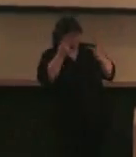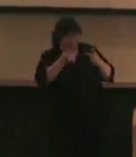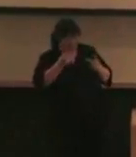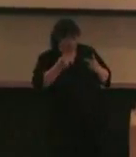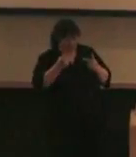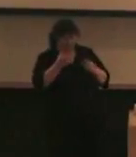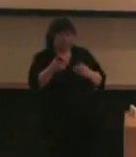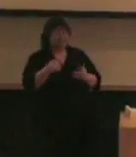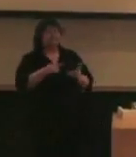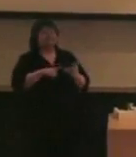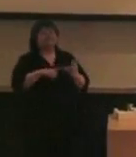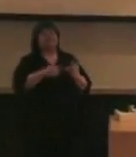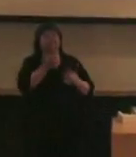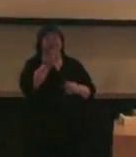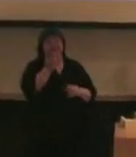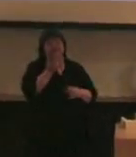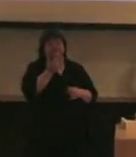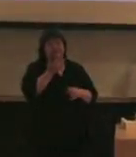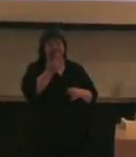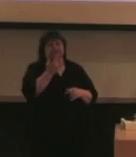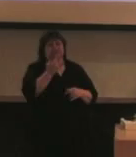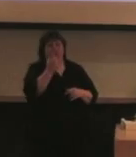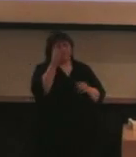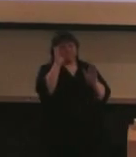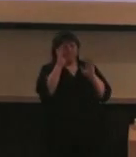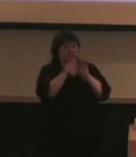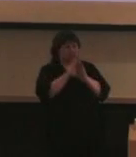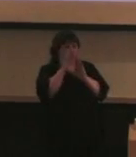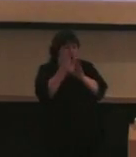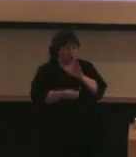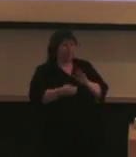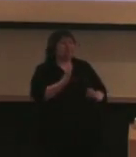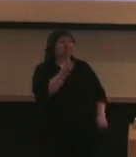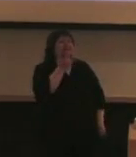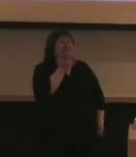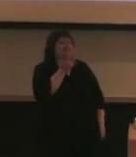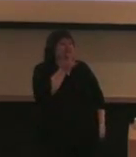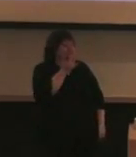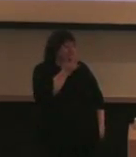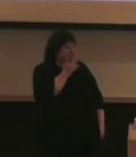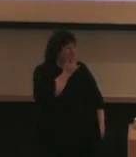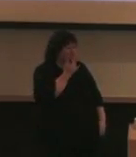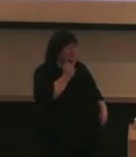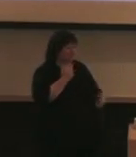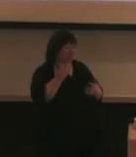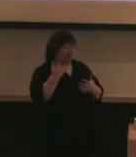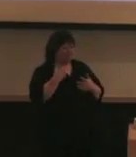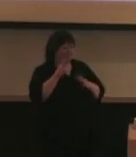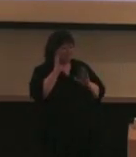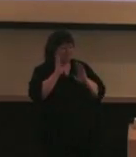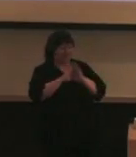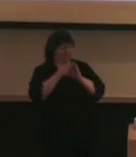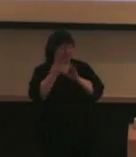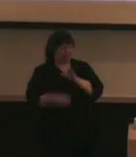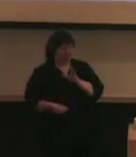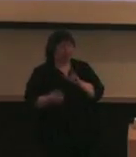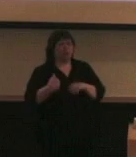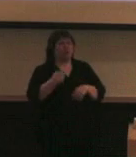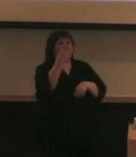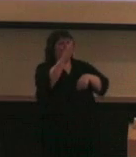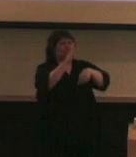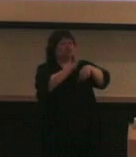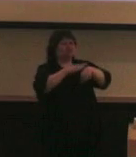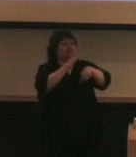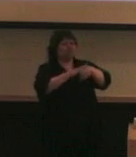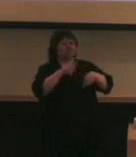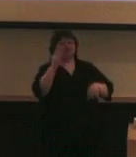well. Taste, one of the pictures that's missing from here, again, I'm missing pictures, I don't know why, but petting a dog.